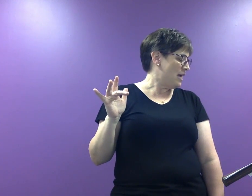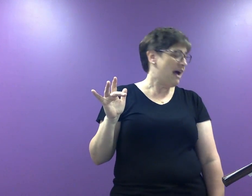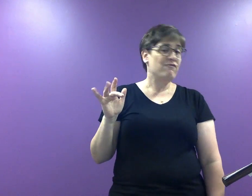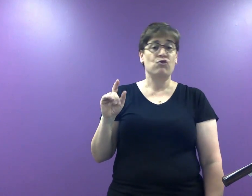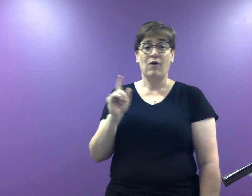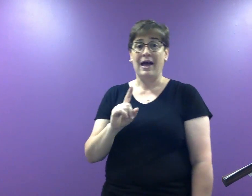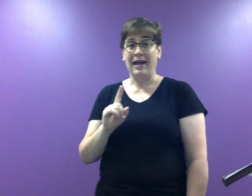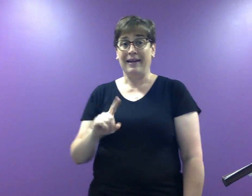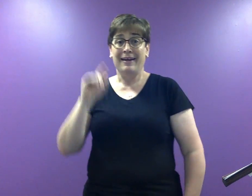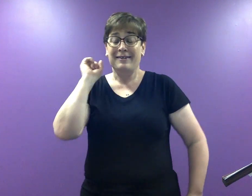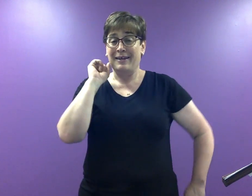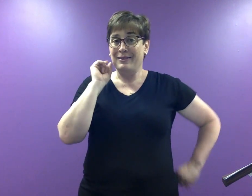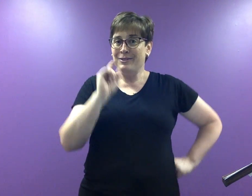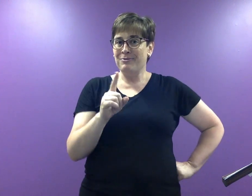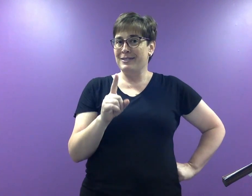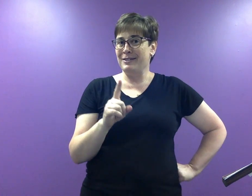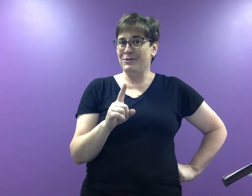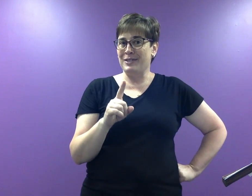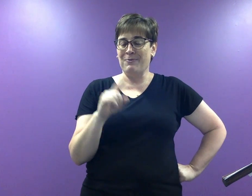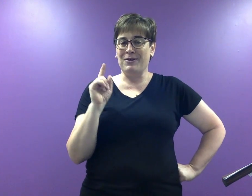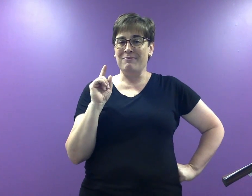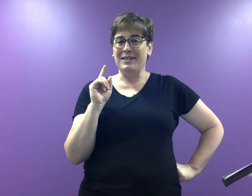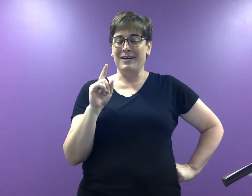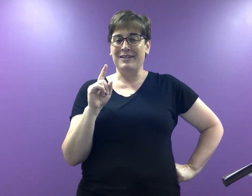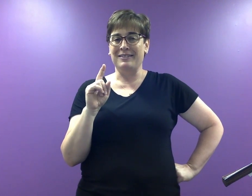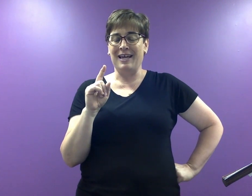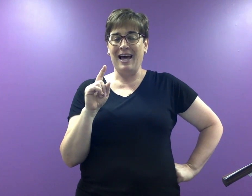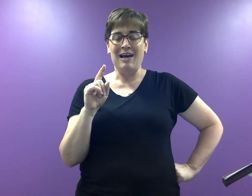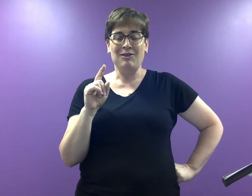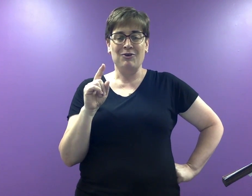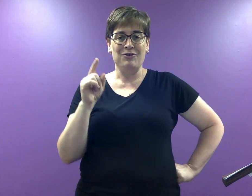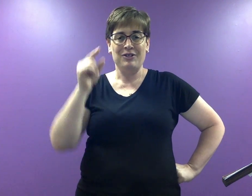have gray. Now this was an interesting one because I learned